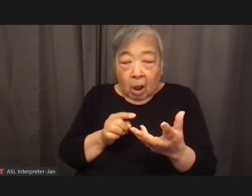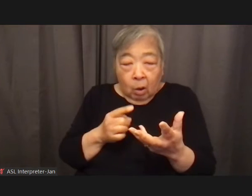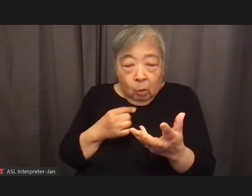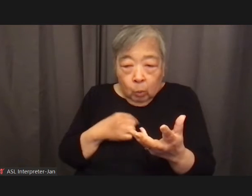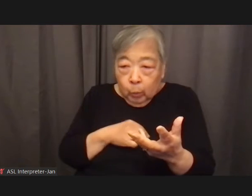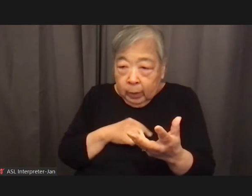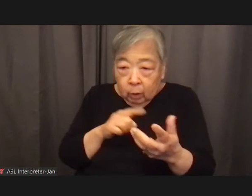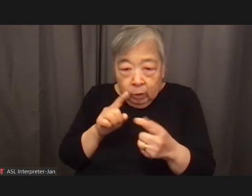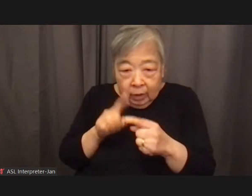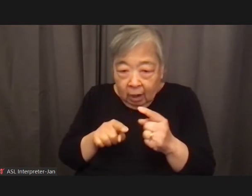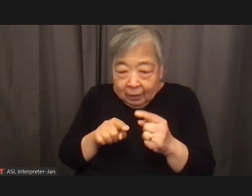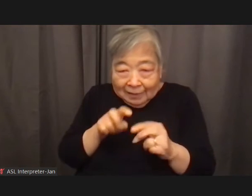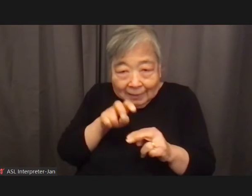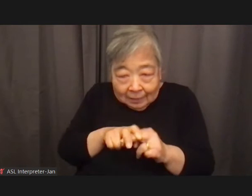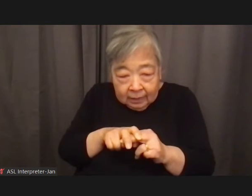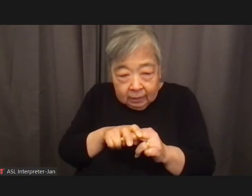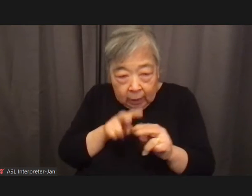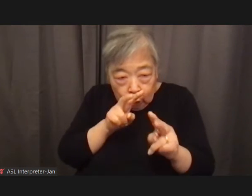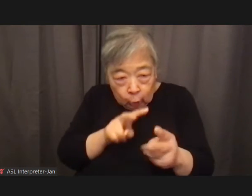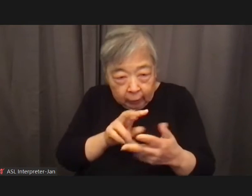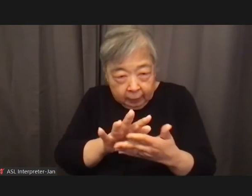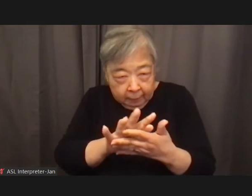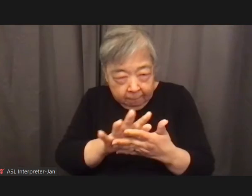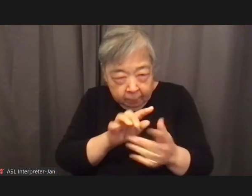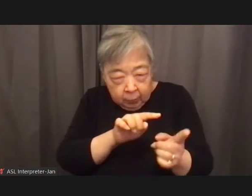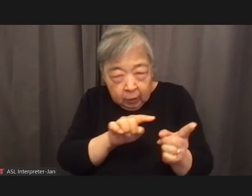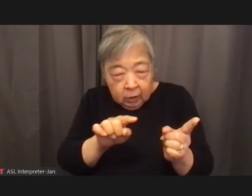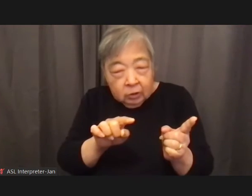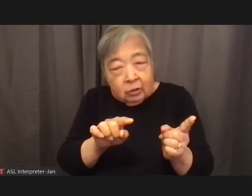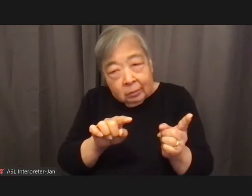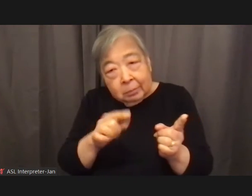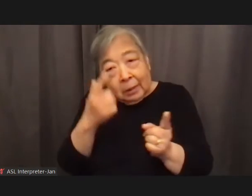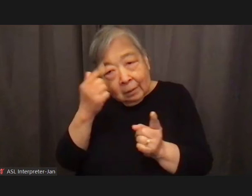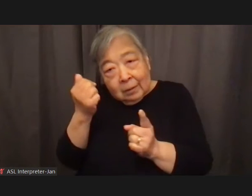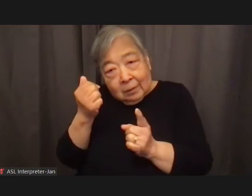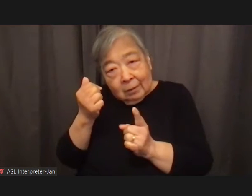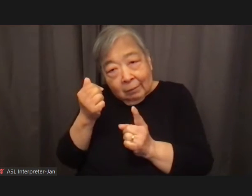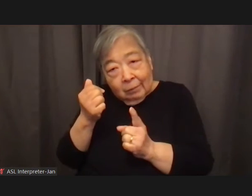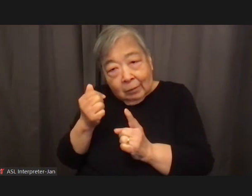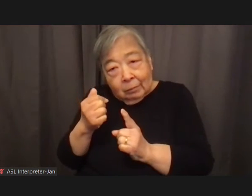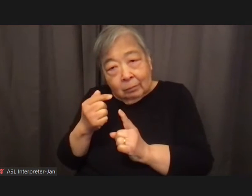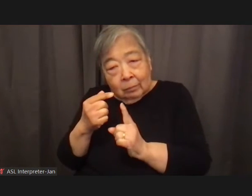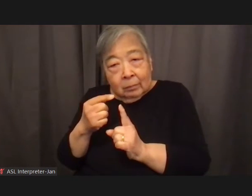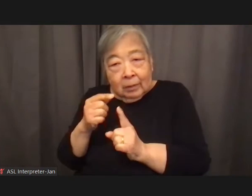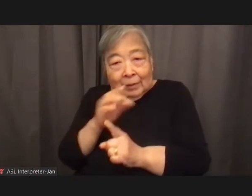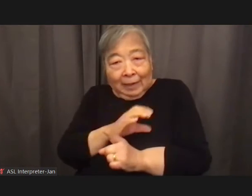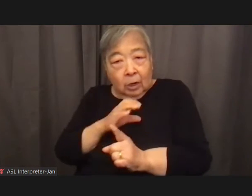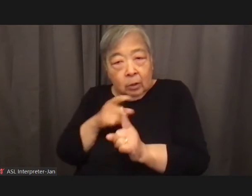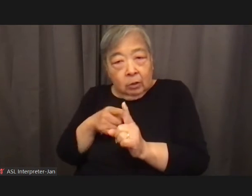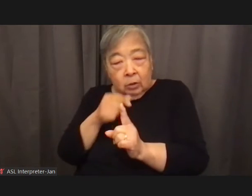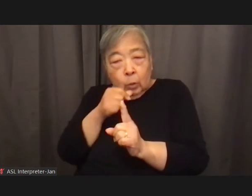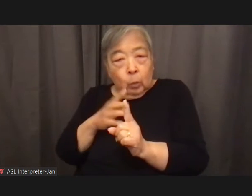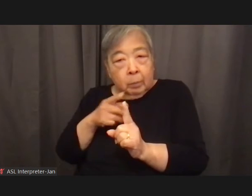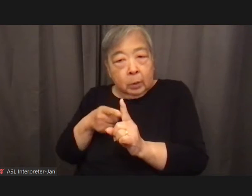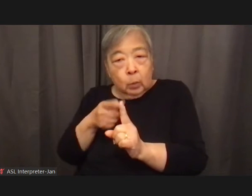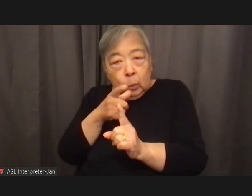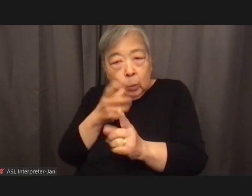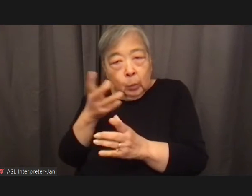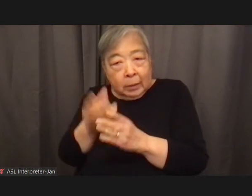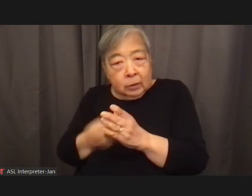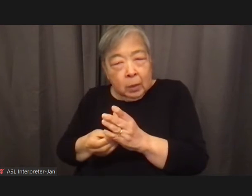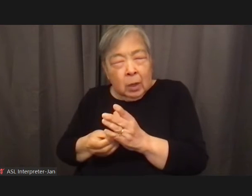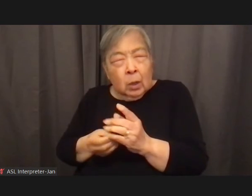at the footage, especially after she passed away. And so I think to do that kind of